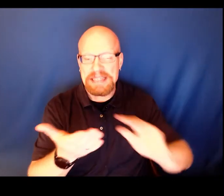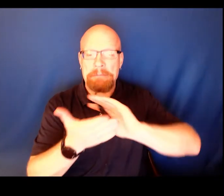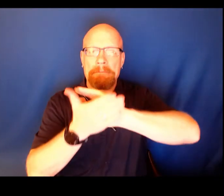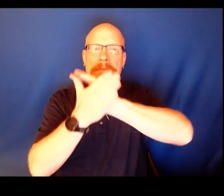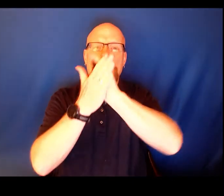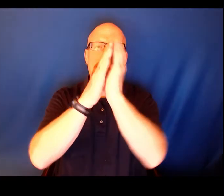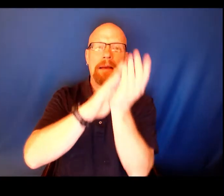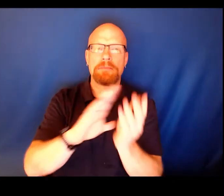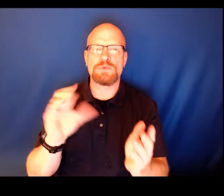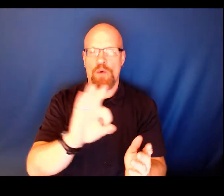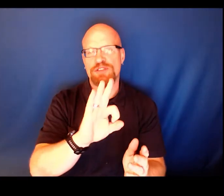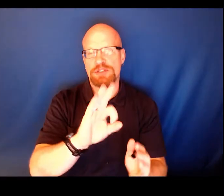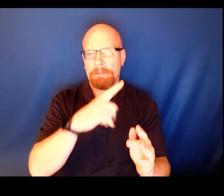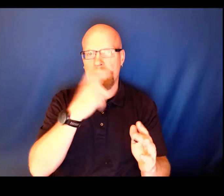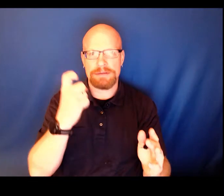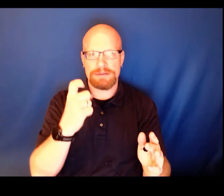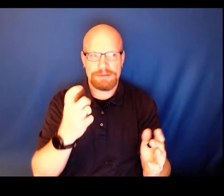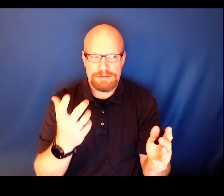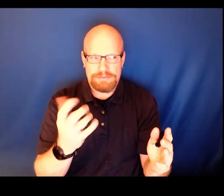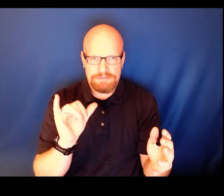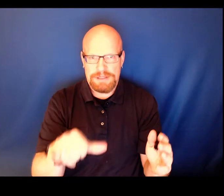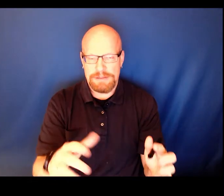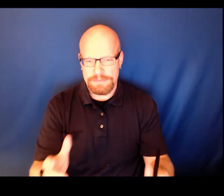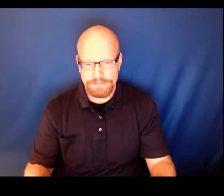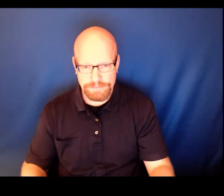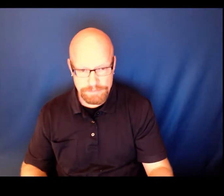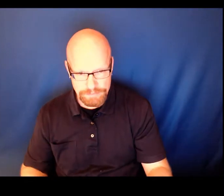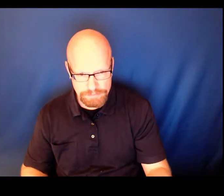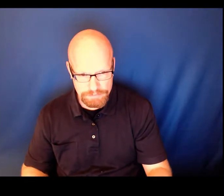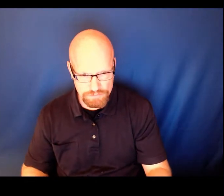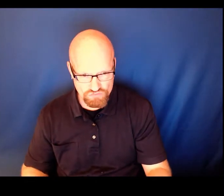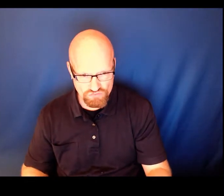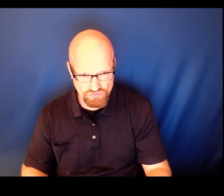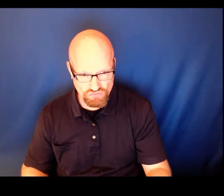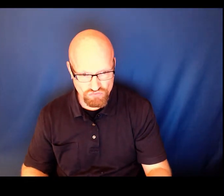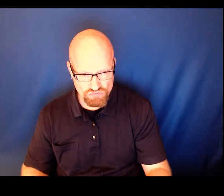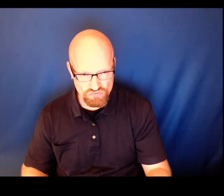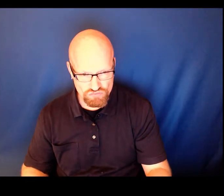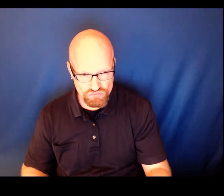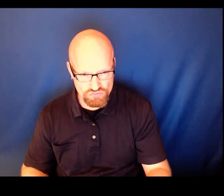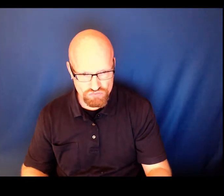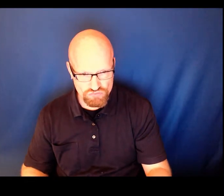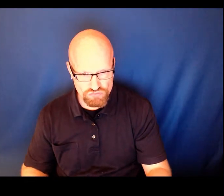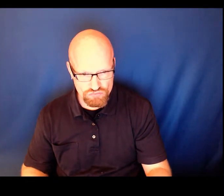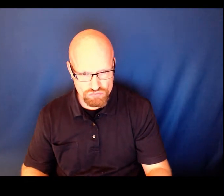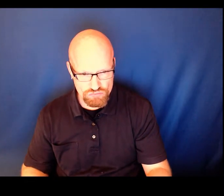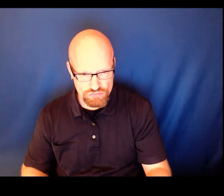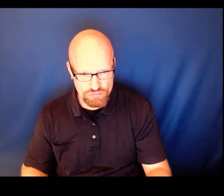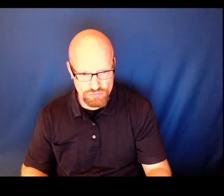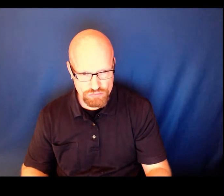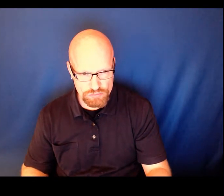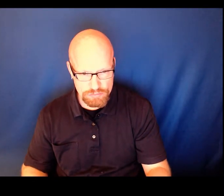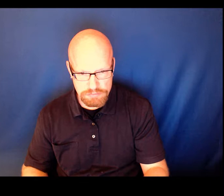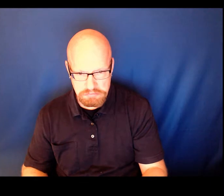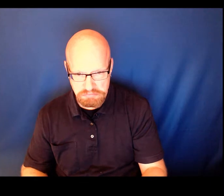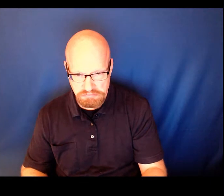Now, 15 becomes is a coefficient because it is.